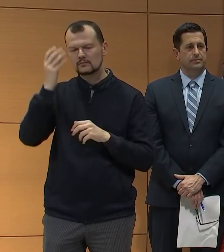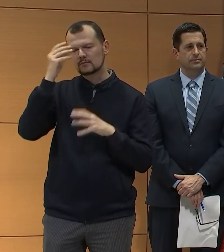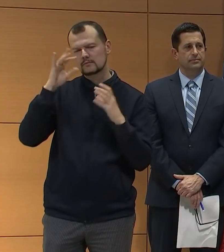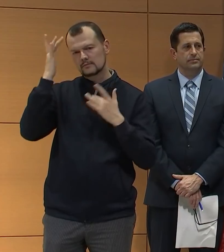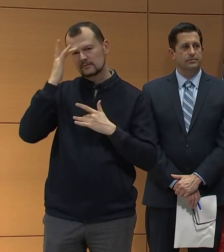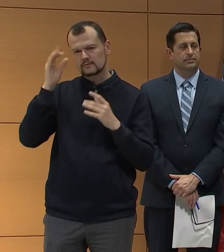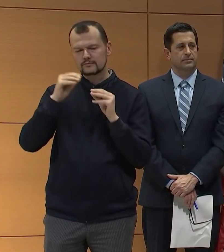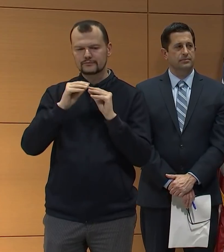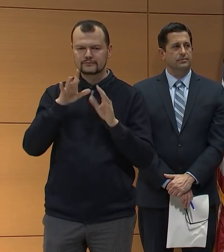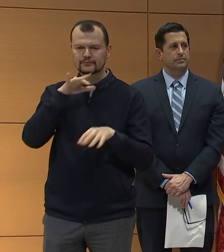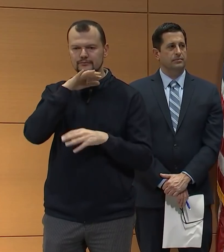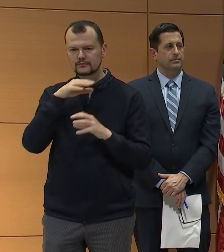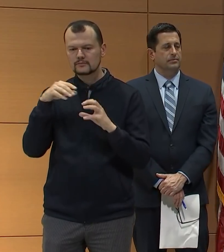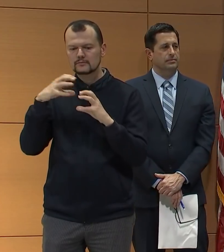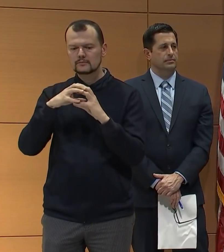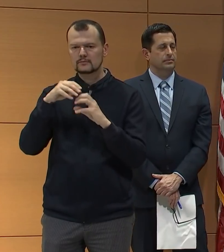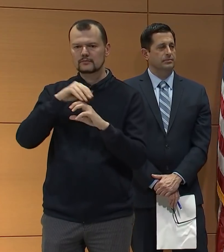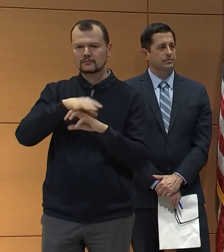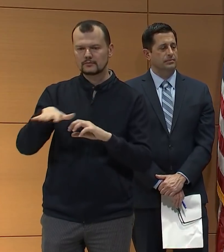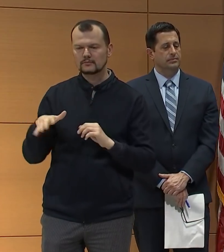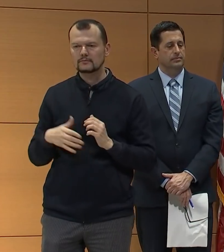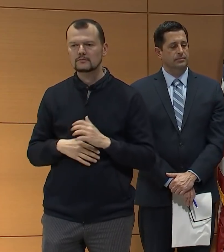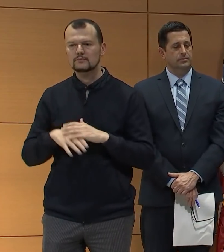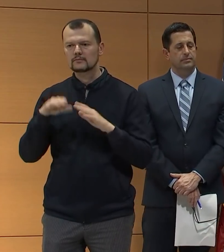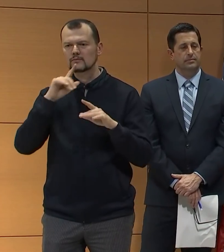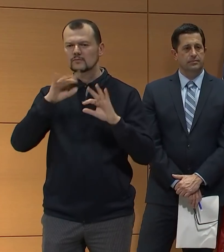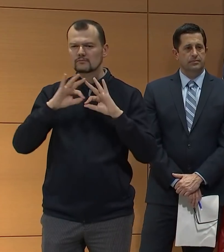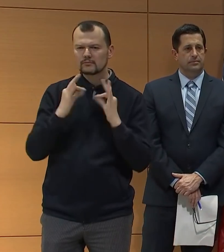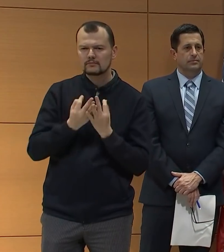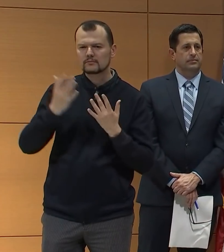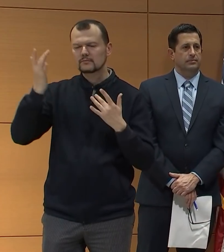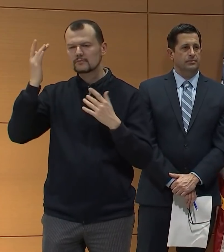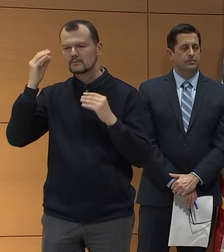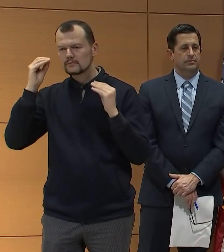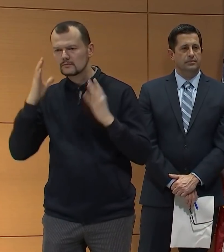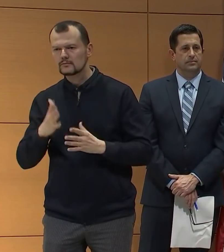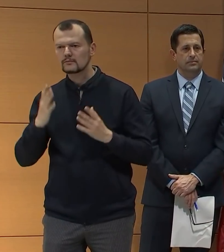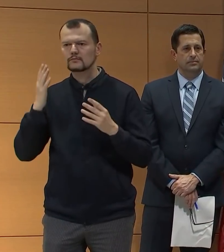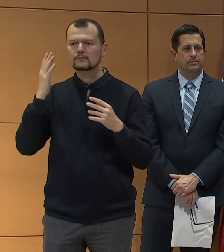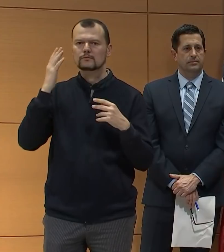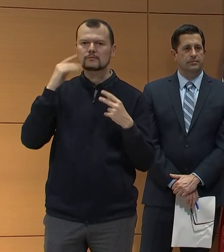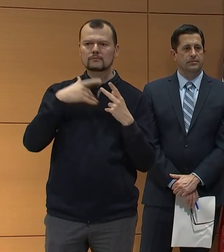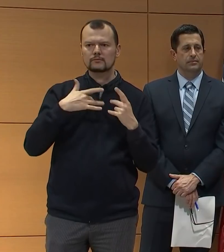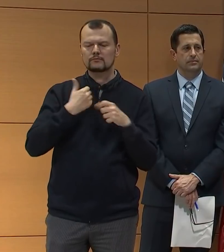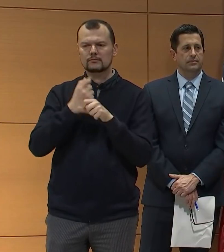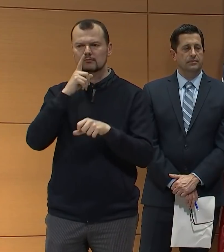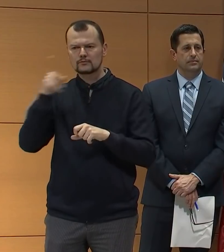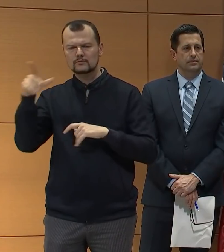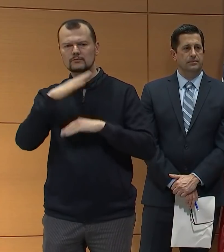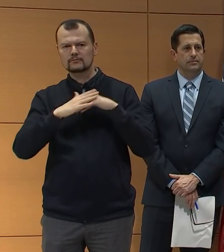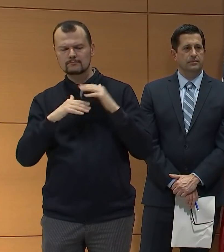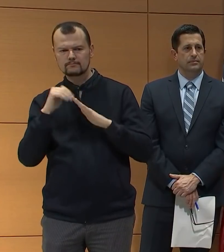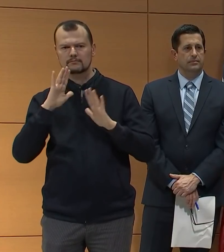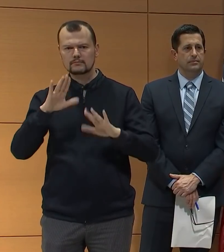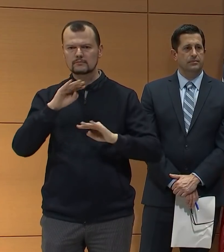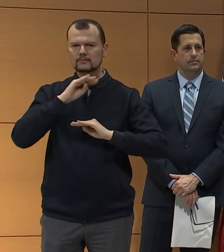of our teachers, we want all of our families to feel comfortable. And right now, I'm not sure anyone in our